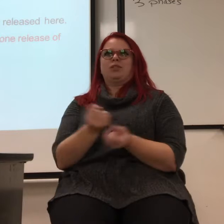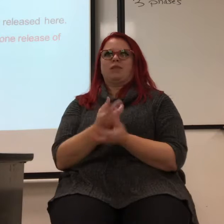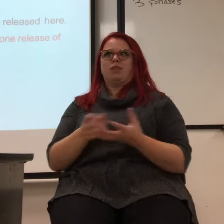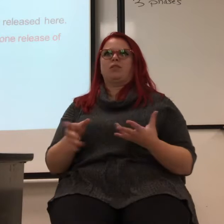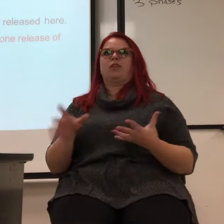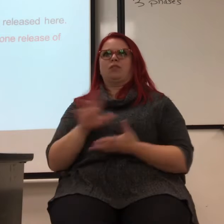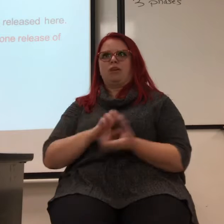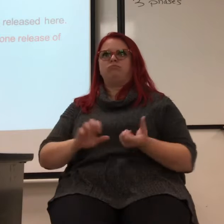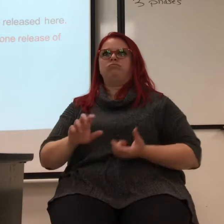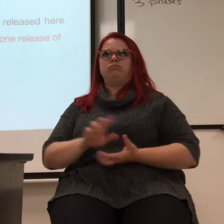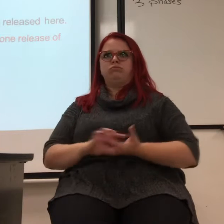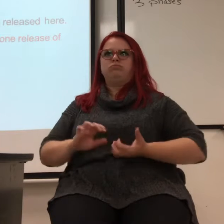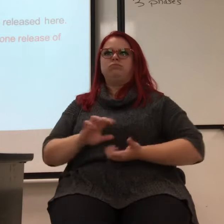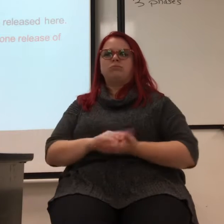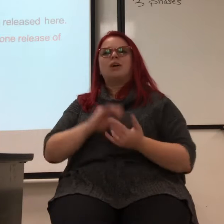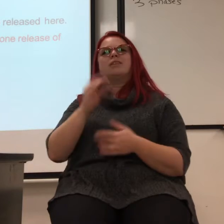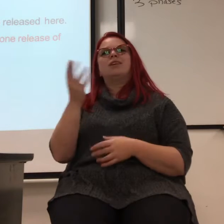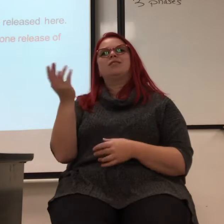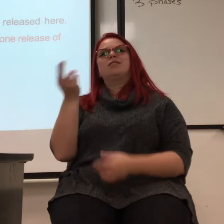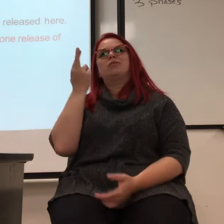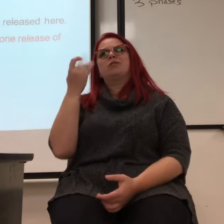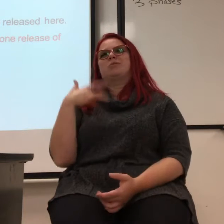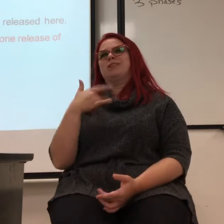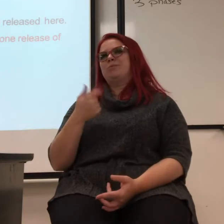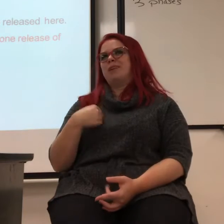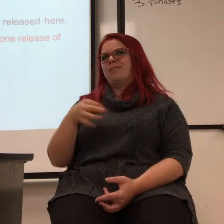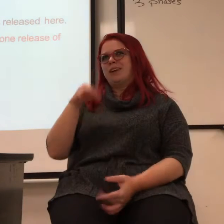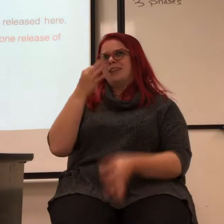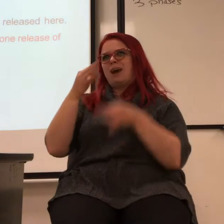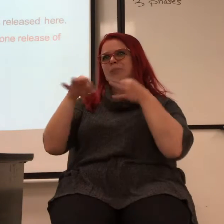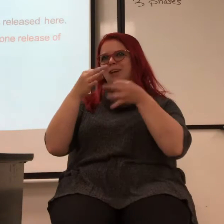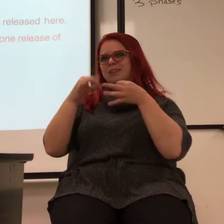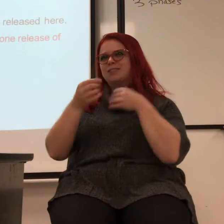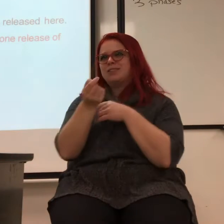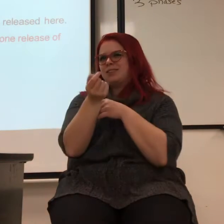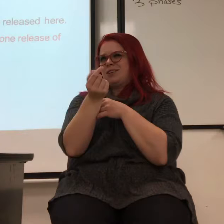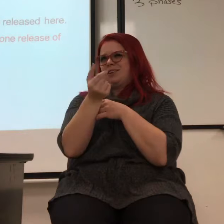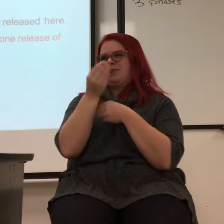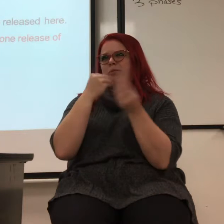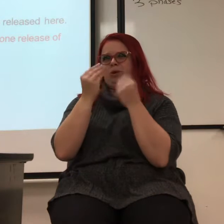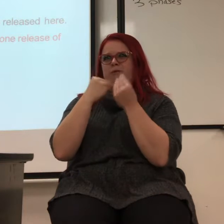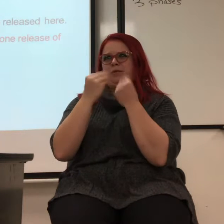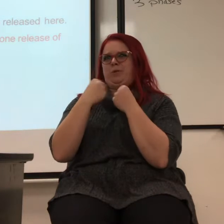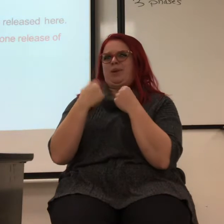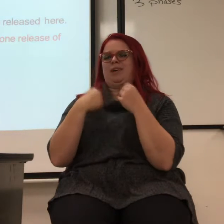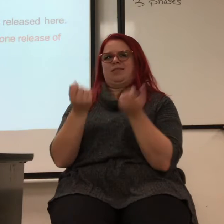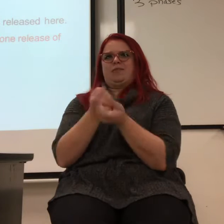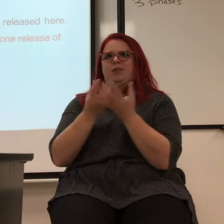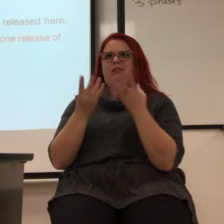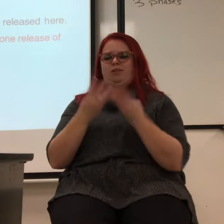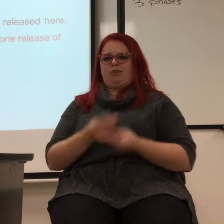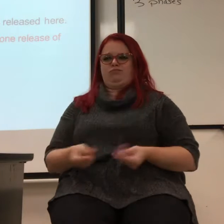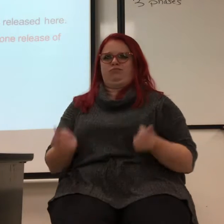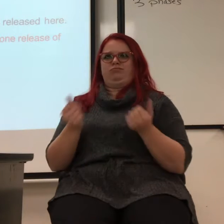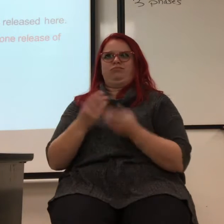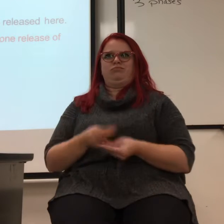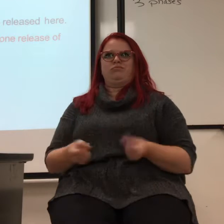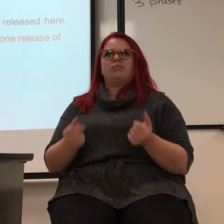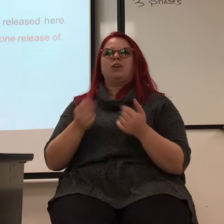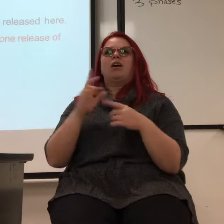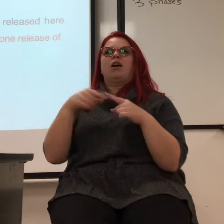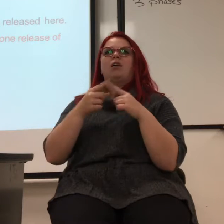I usually get appetizers. A little bit of food will kind of get the juices going. And by the time the main course